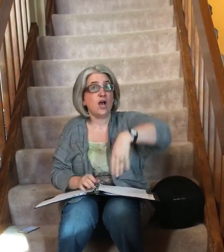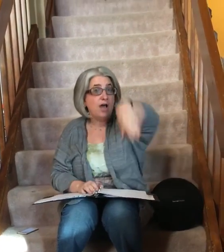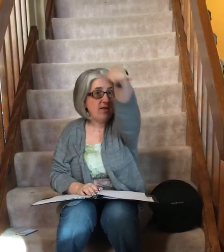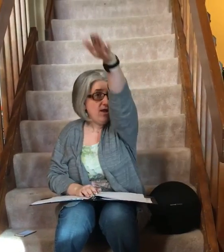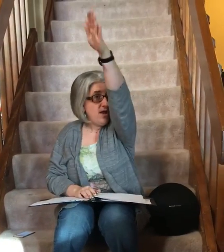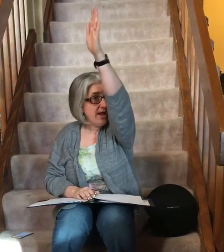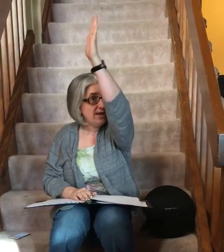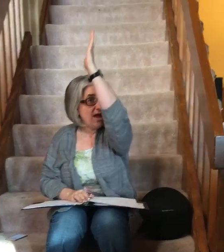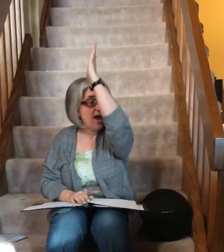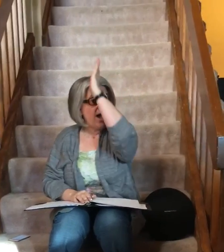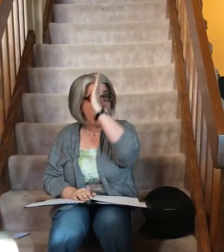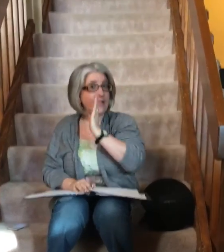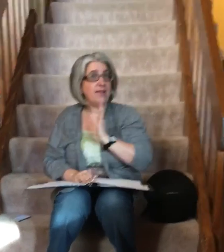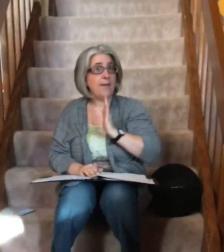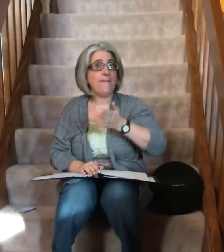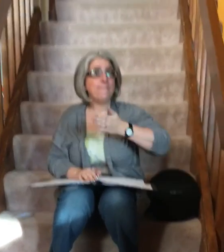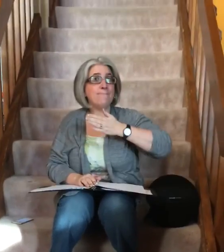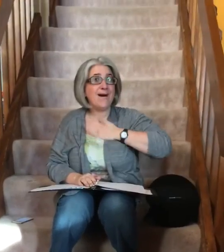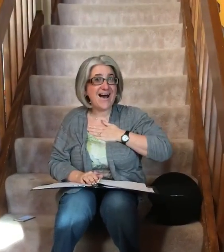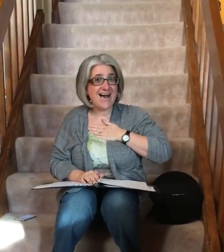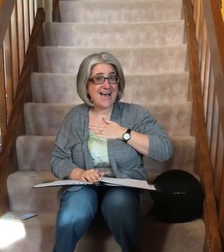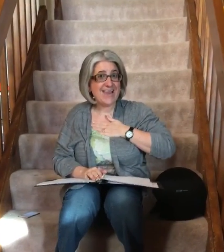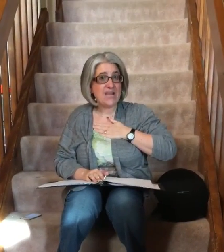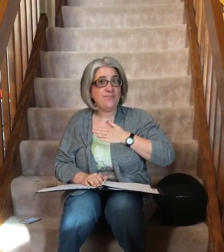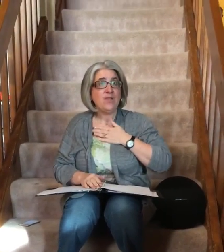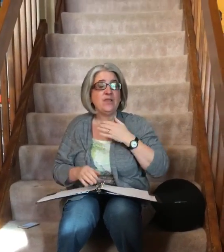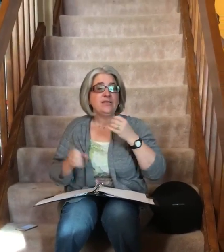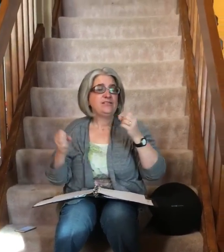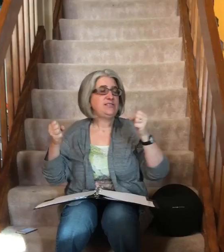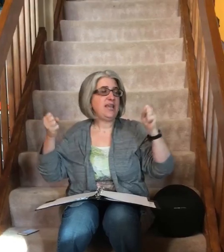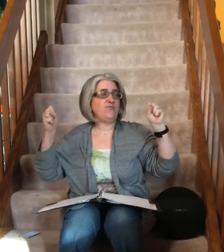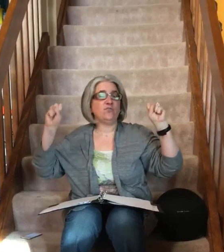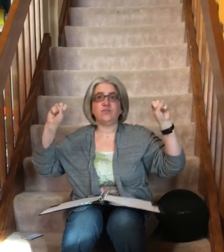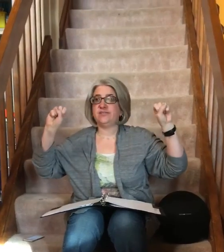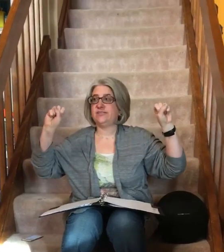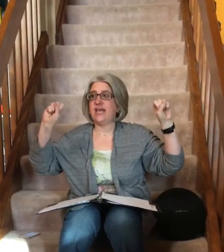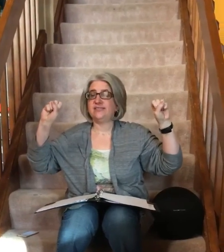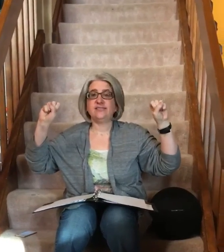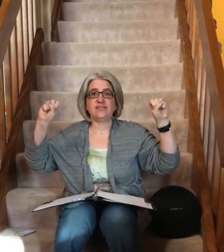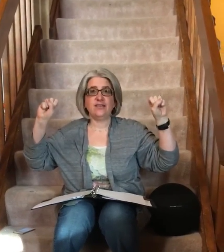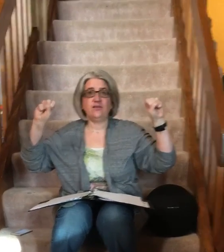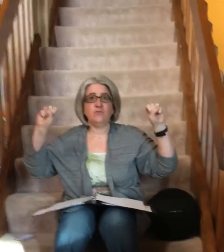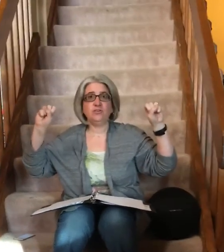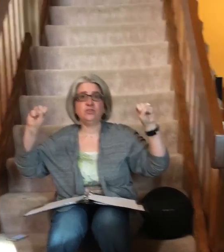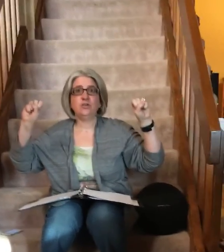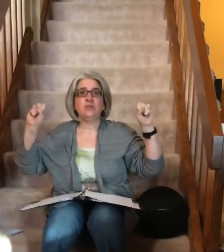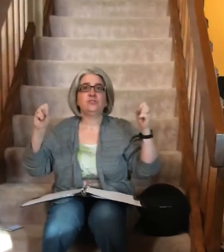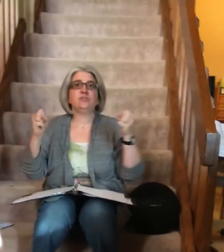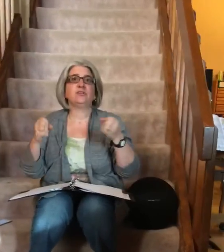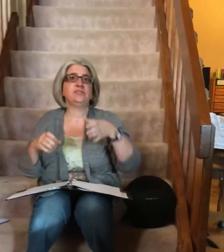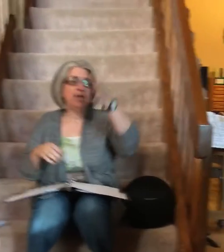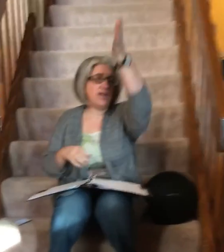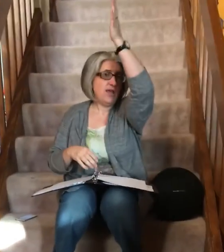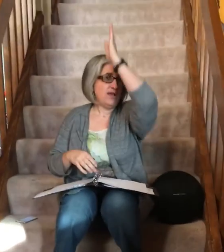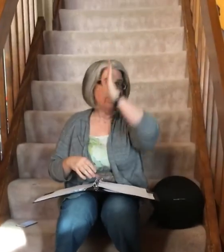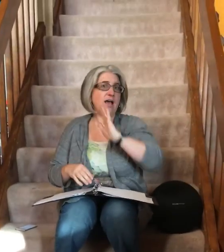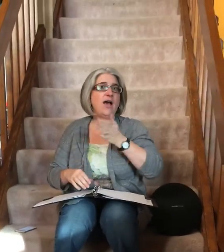God, God, my savior. This is S in sign language. So you're going to say God,